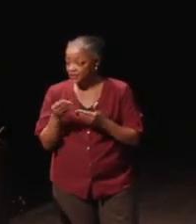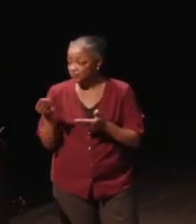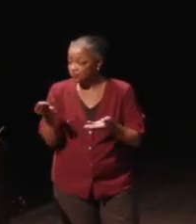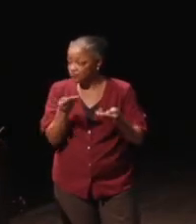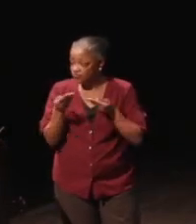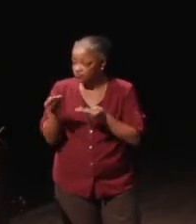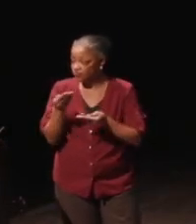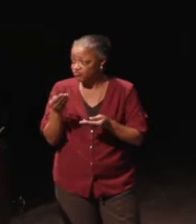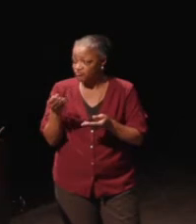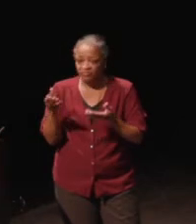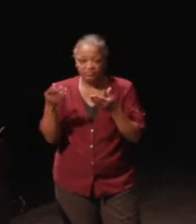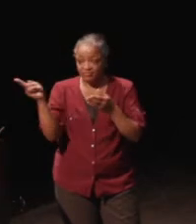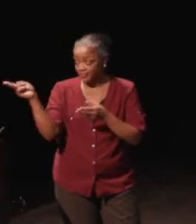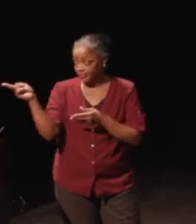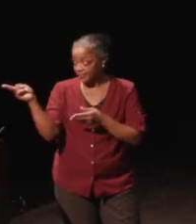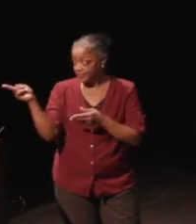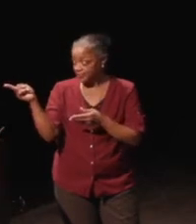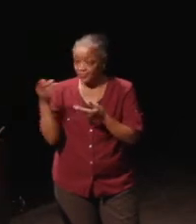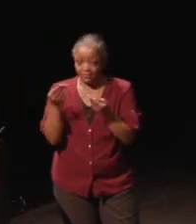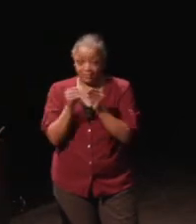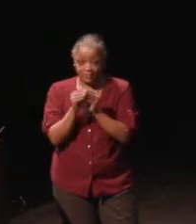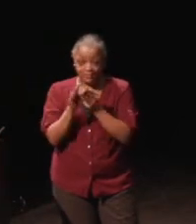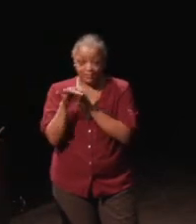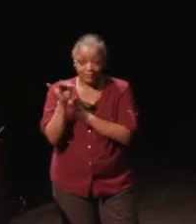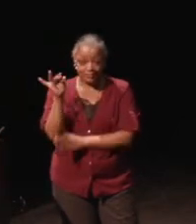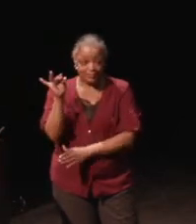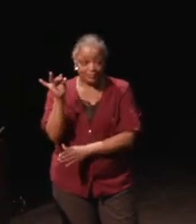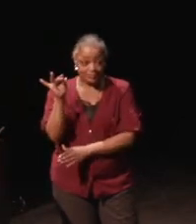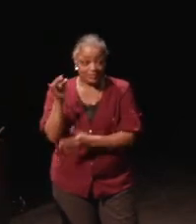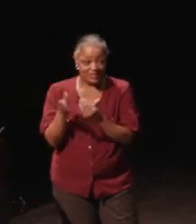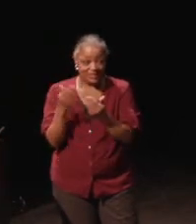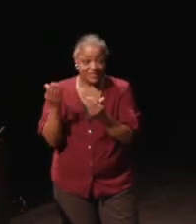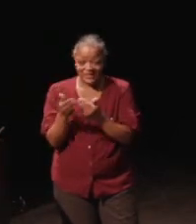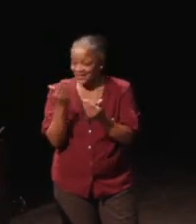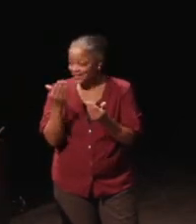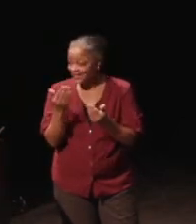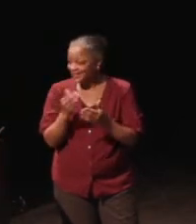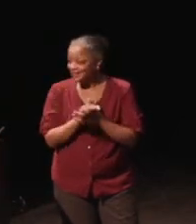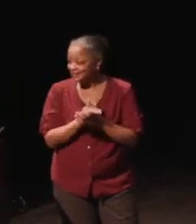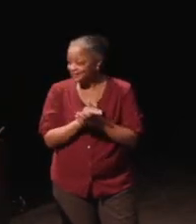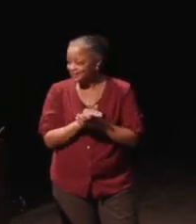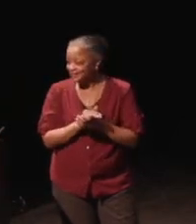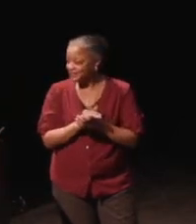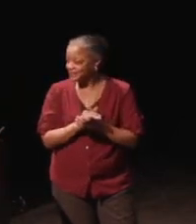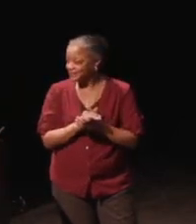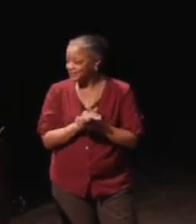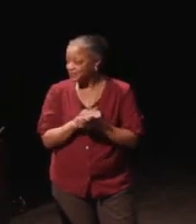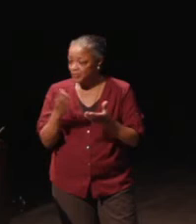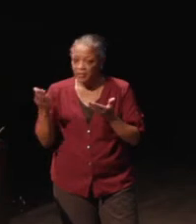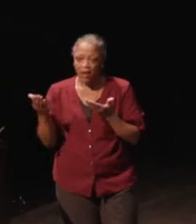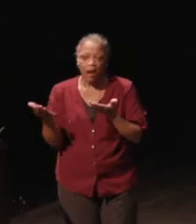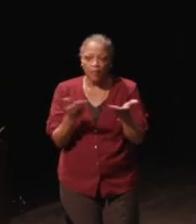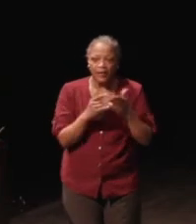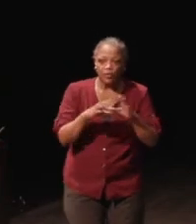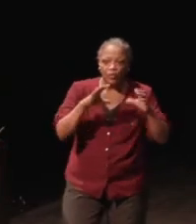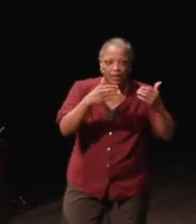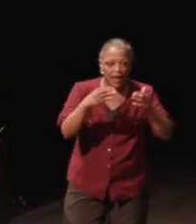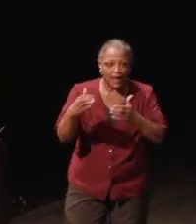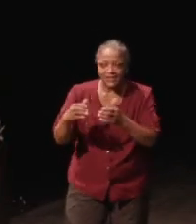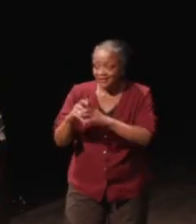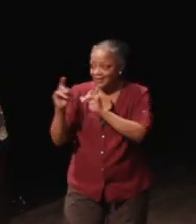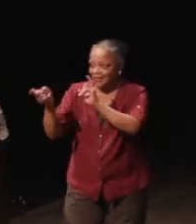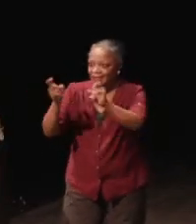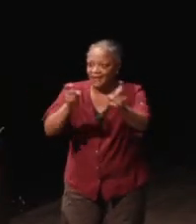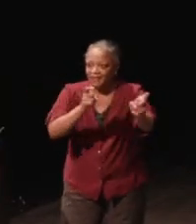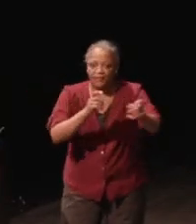these around, right? Because that's it. And so I bring these to classes and hand them